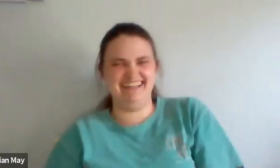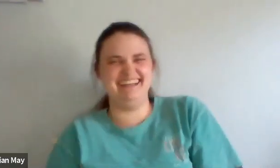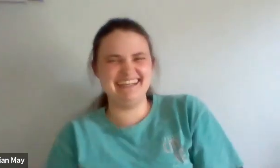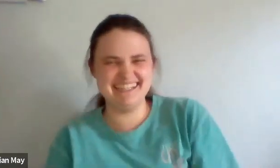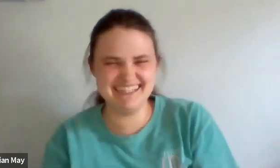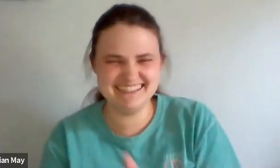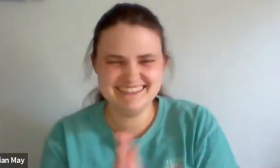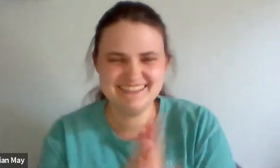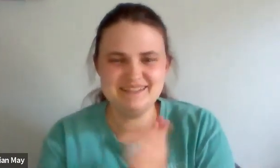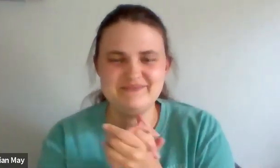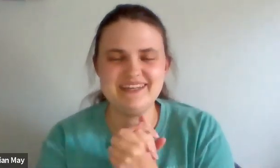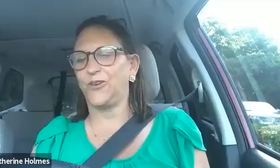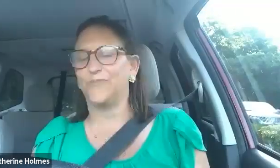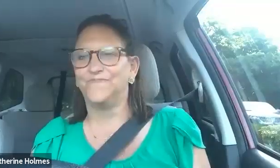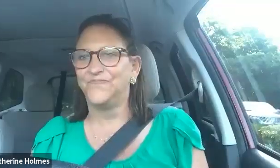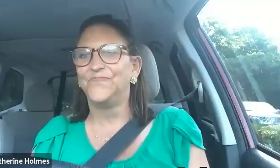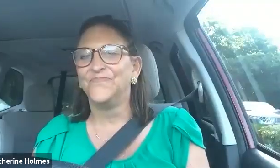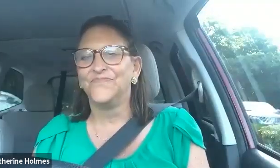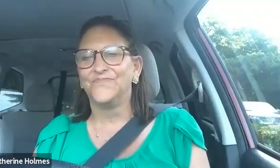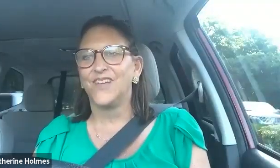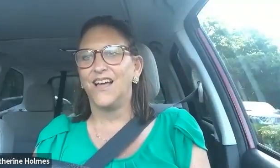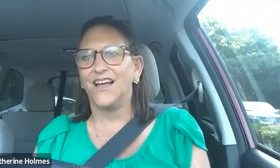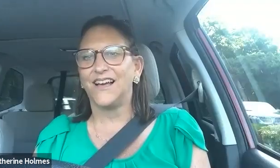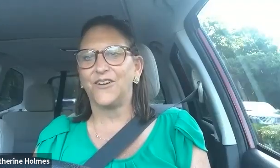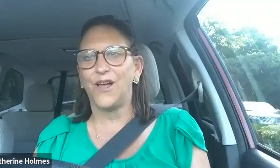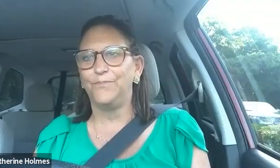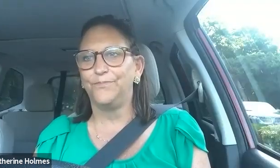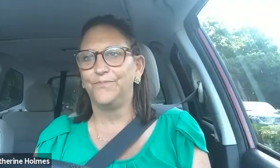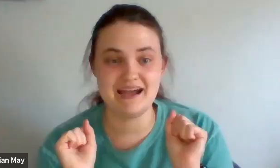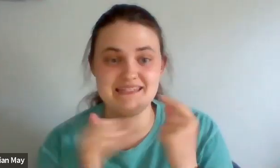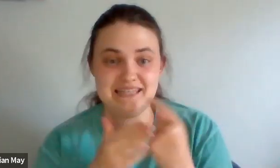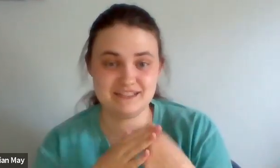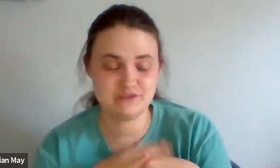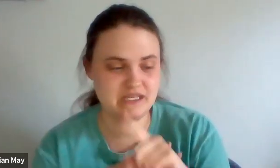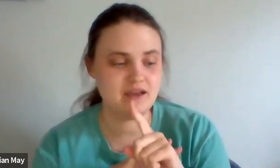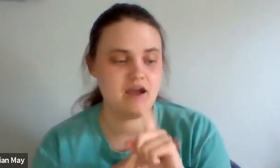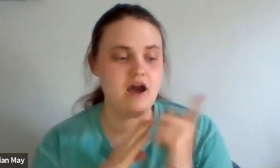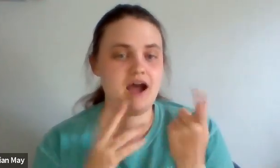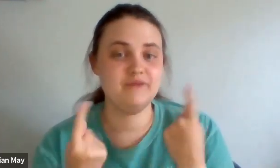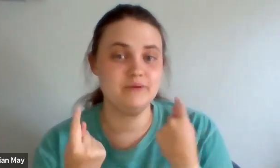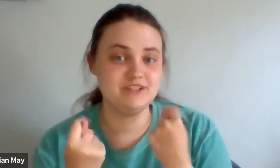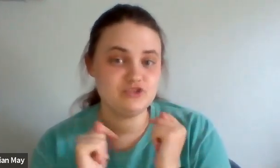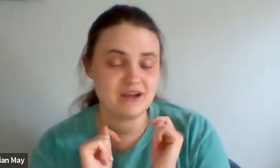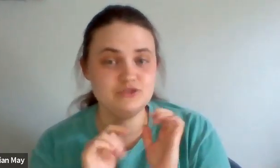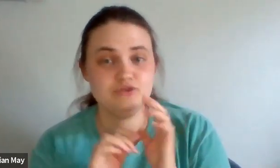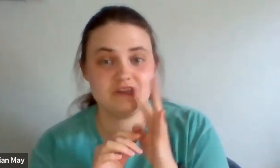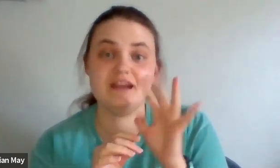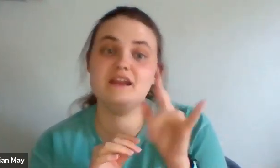good. Thank But you. yes. All right. Well, I guess gotta I will run. see you guys next week. I'm going to try to create